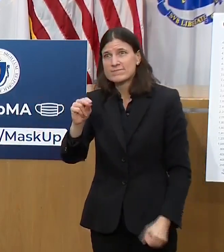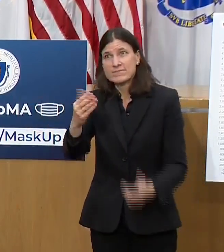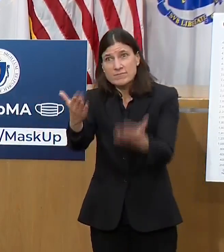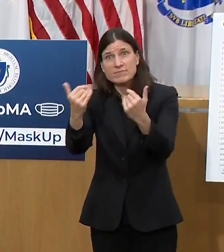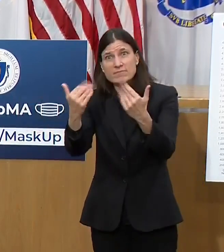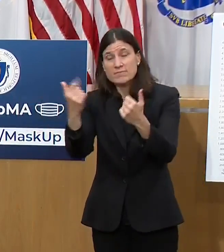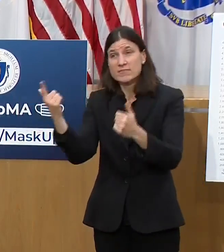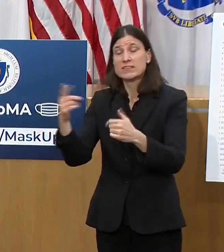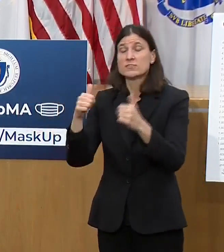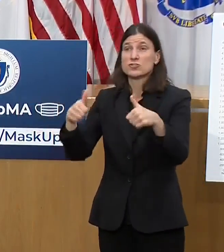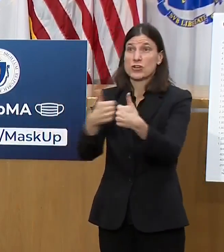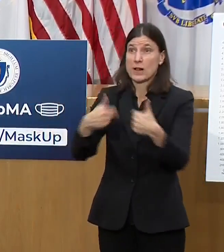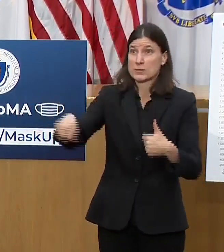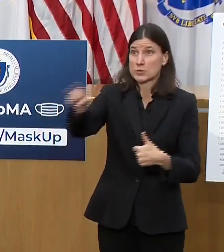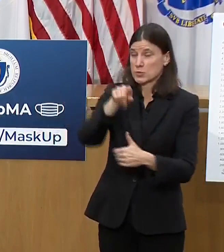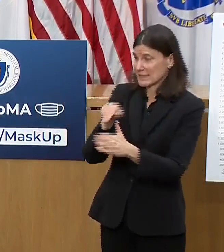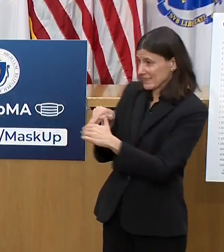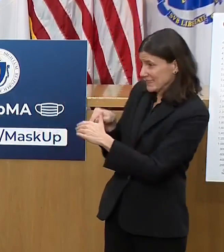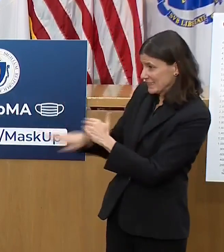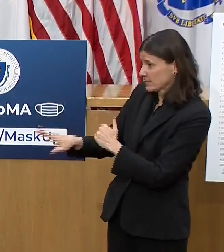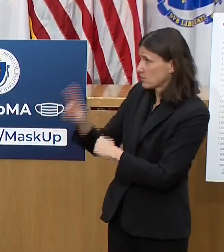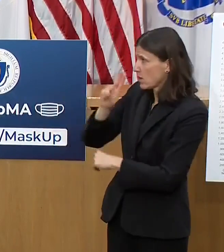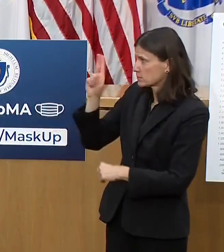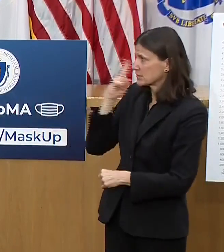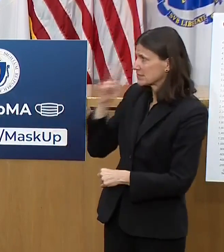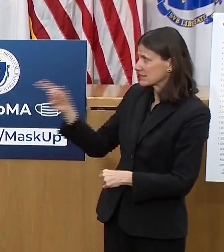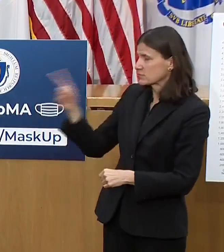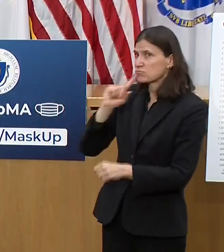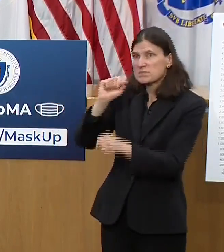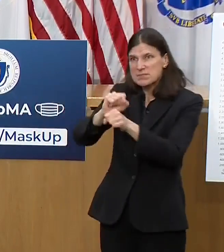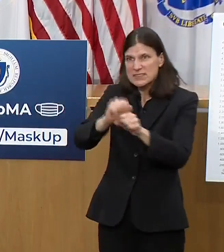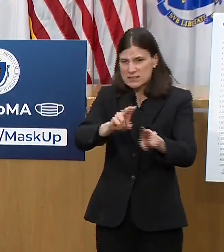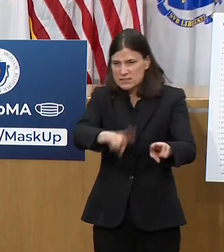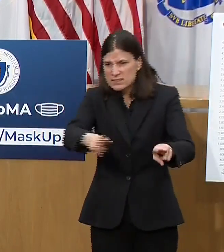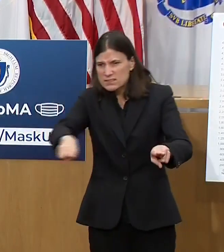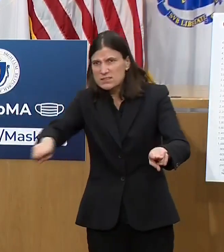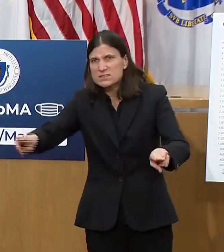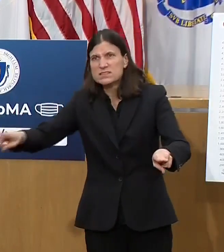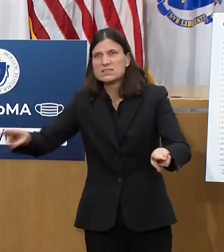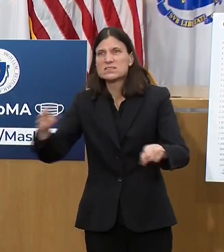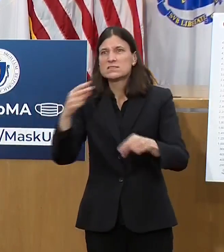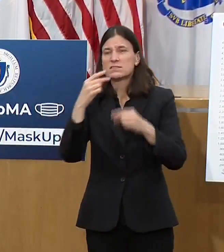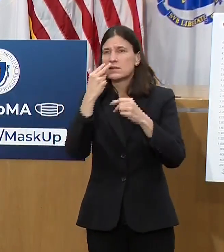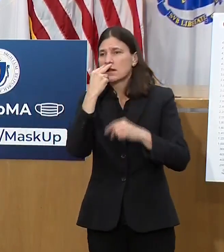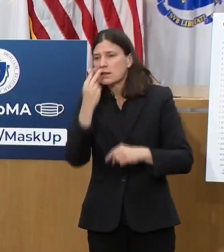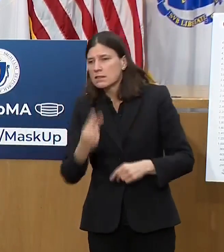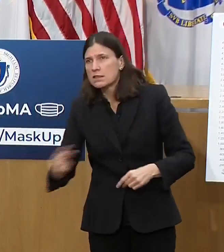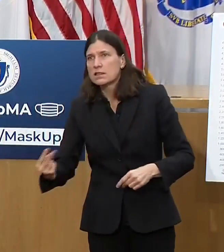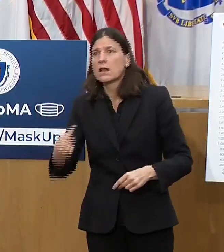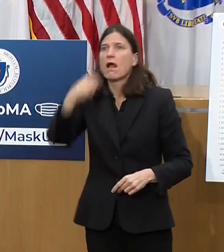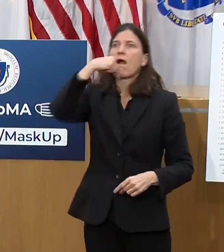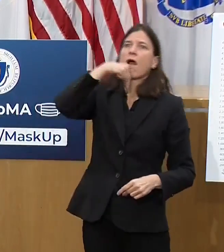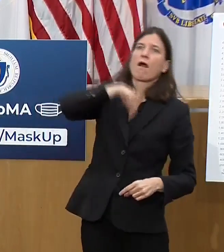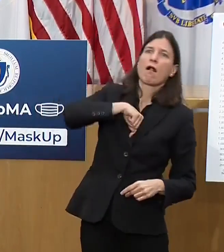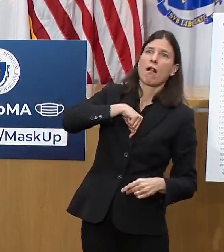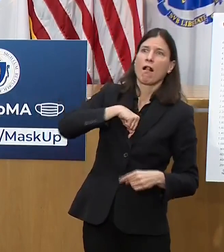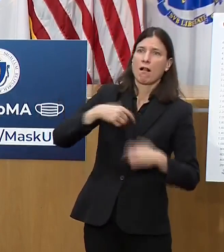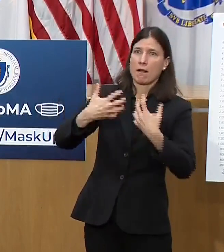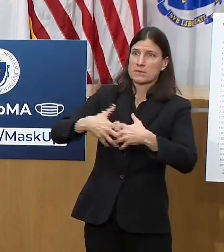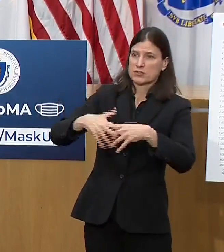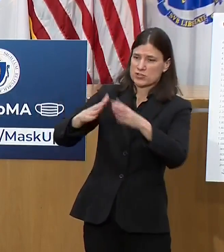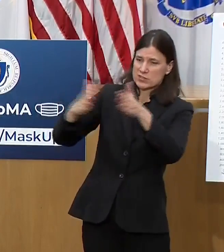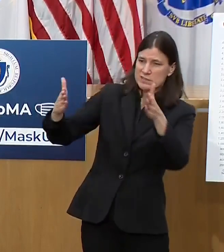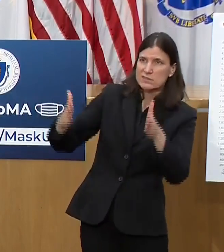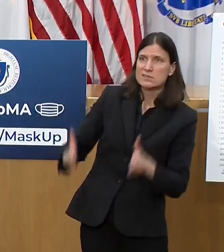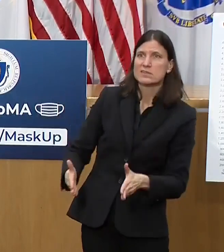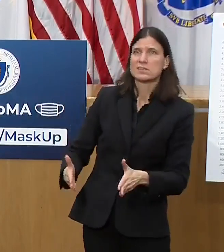on breathing machines, patients on different types of oxygen devices, our staff going in to care for them at fear